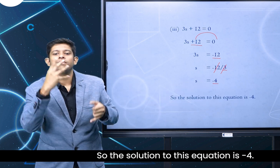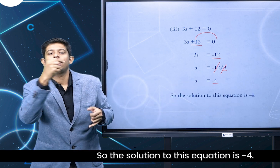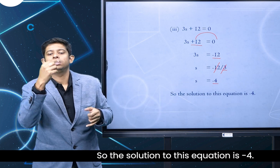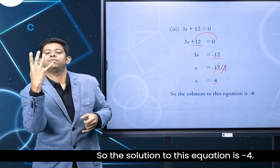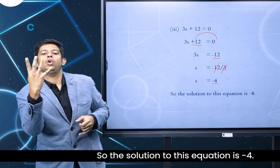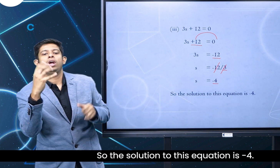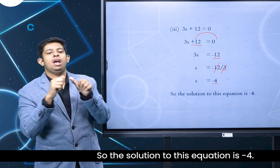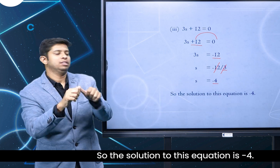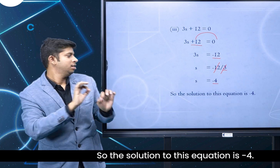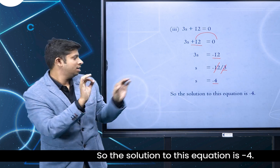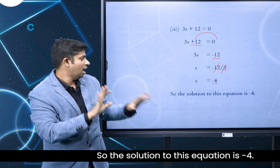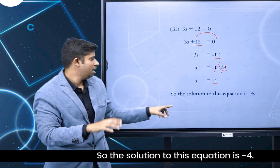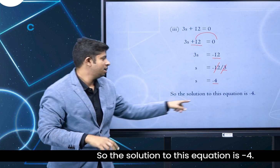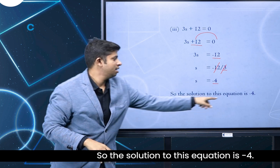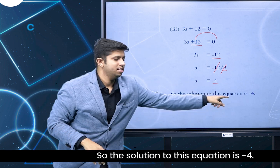So the solution to this equation is minus 4.